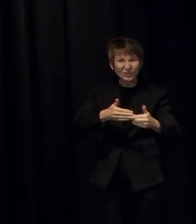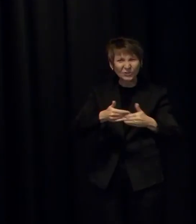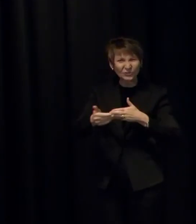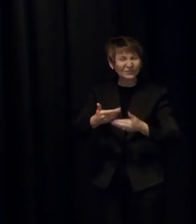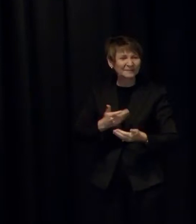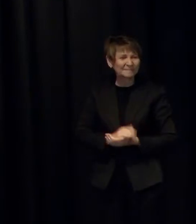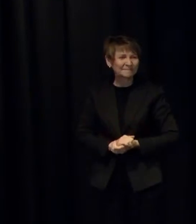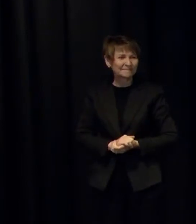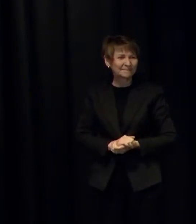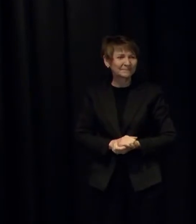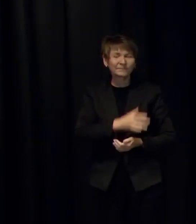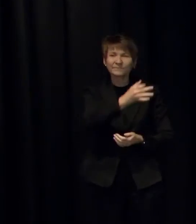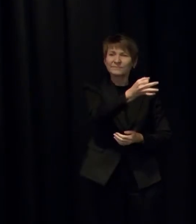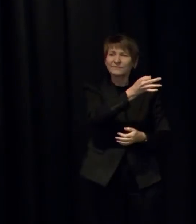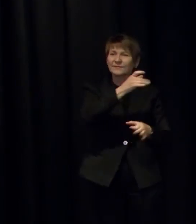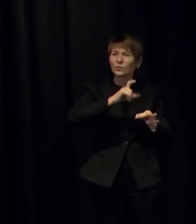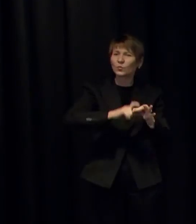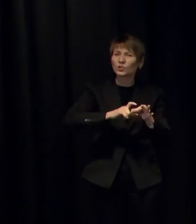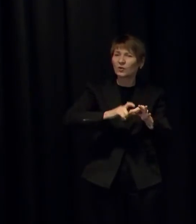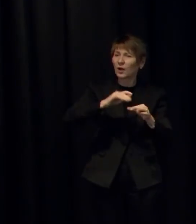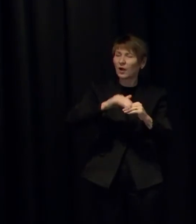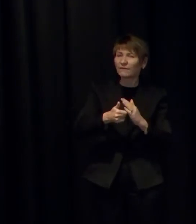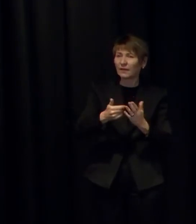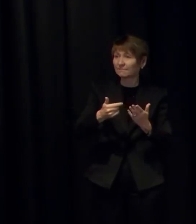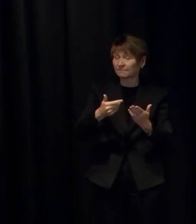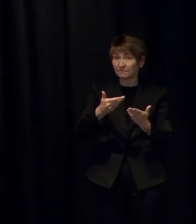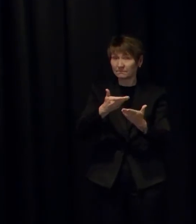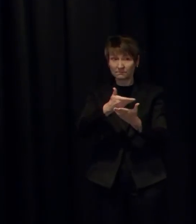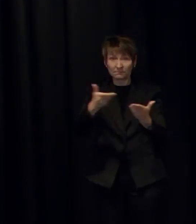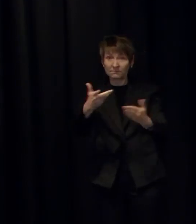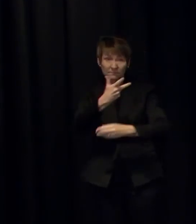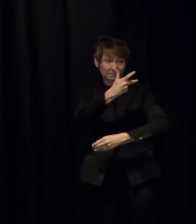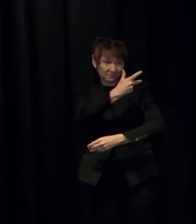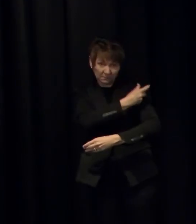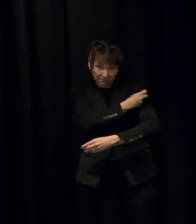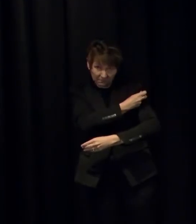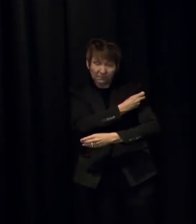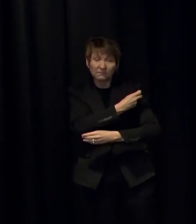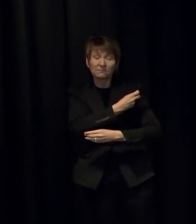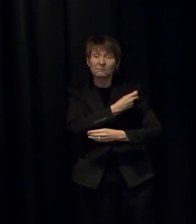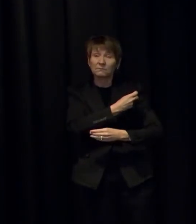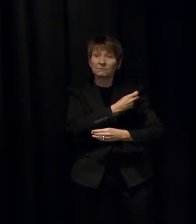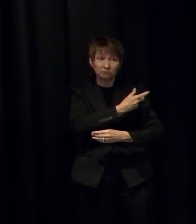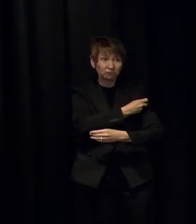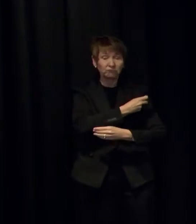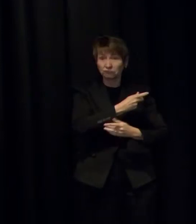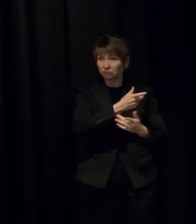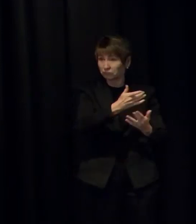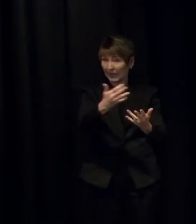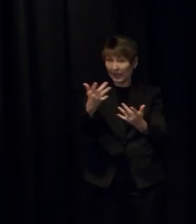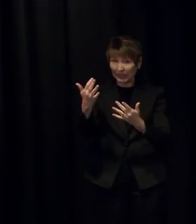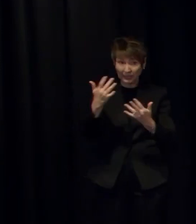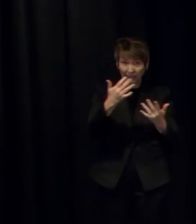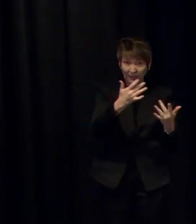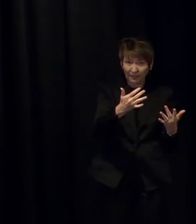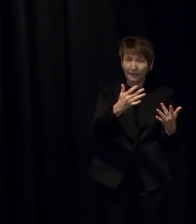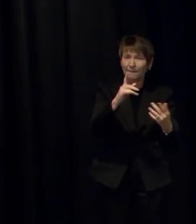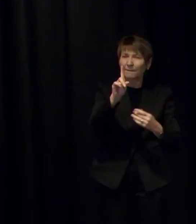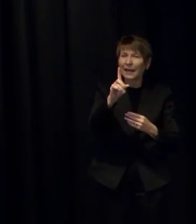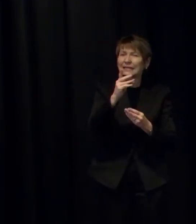exemptions? No, I don't. I don't think the CHO would have either. That'd be a matter for the Australian Immunisation Registry. So the AIR